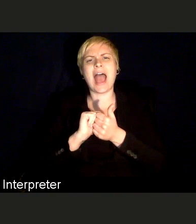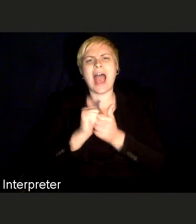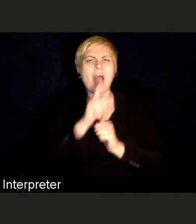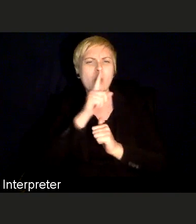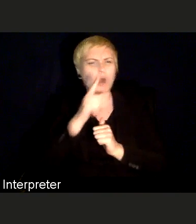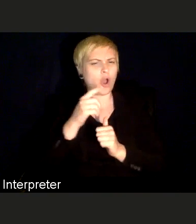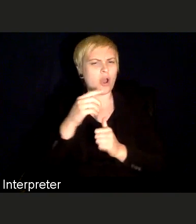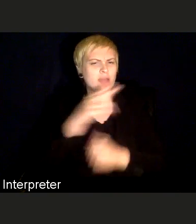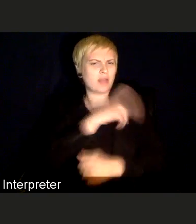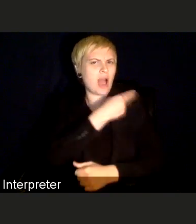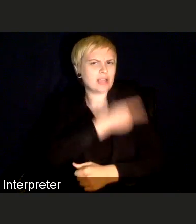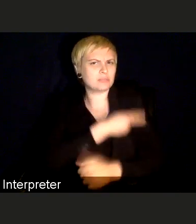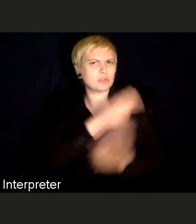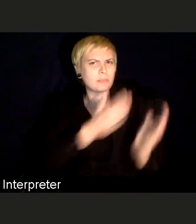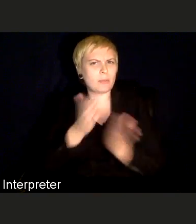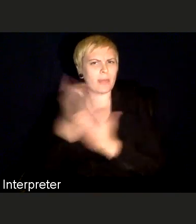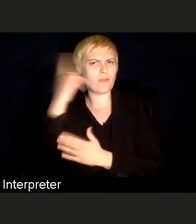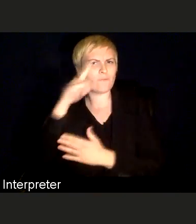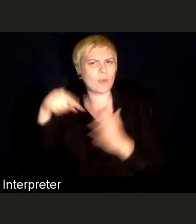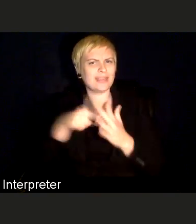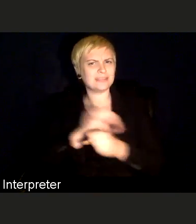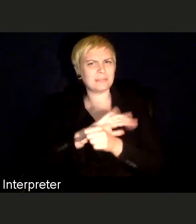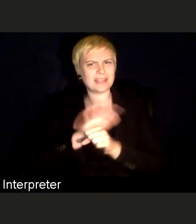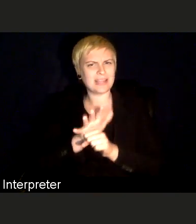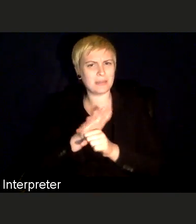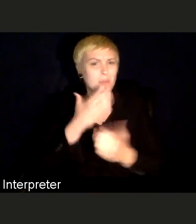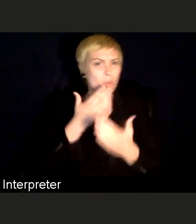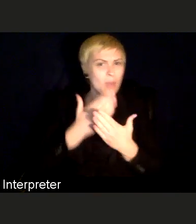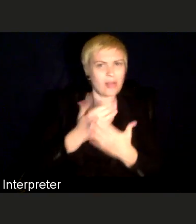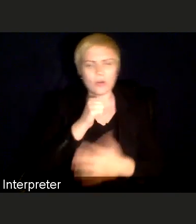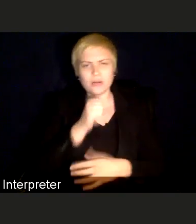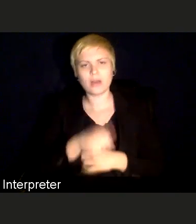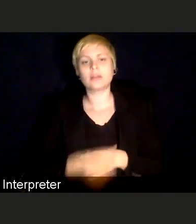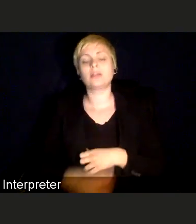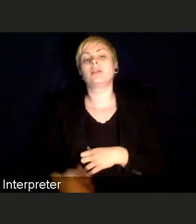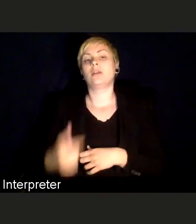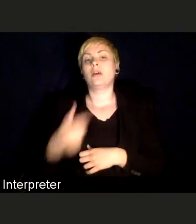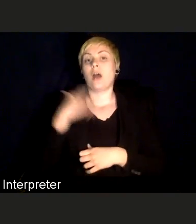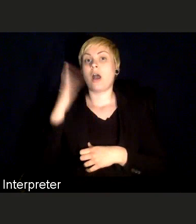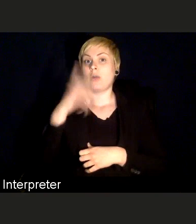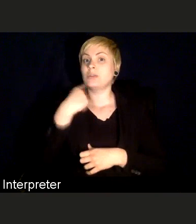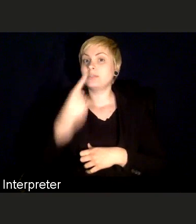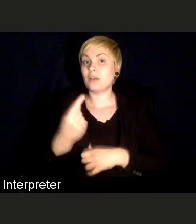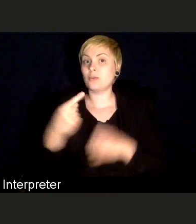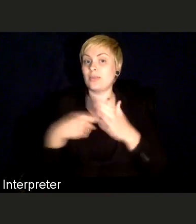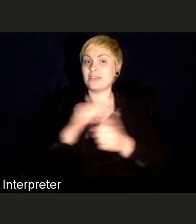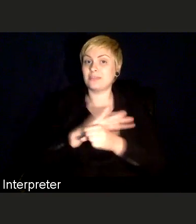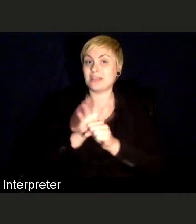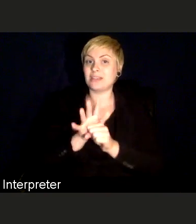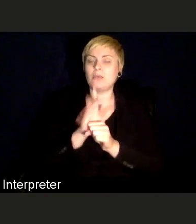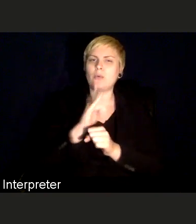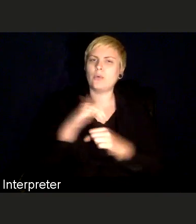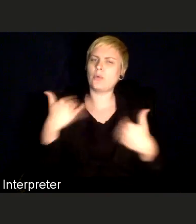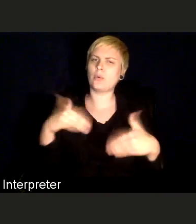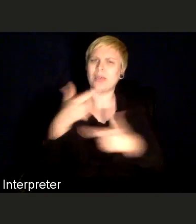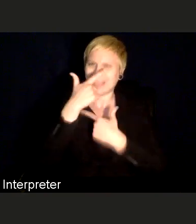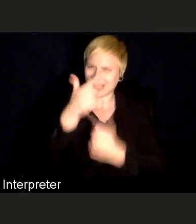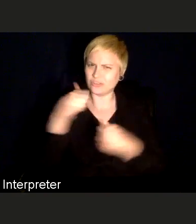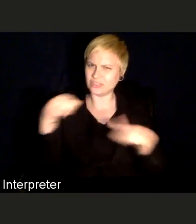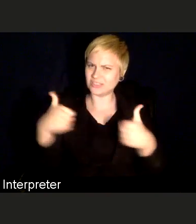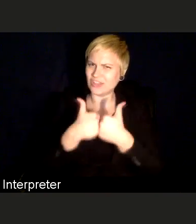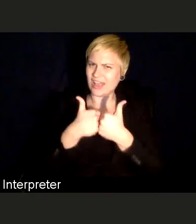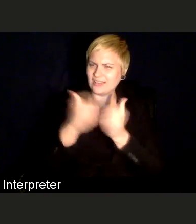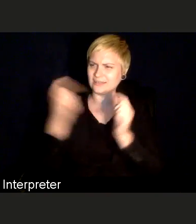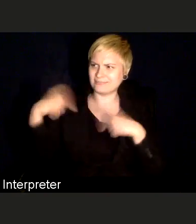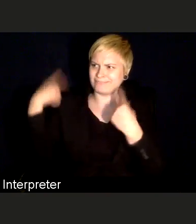pandemic? Well, I can tell you that this pandemic is one of the most interesting challenges that I've seen in my 38